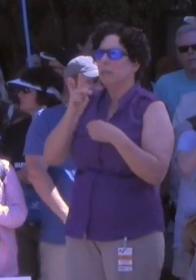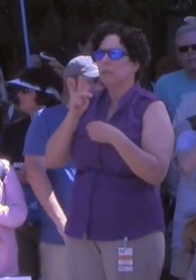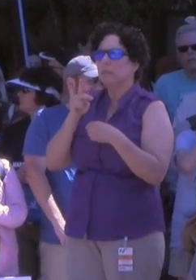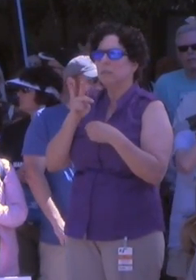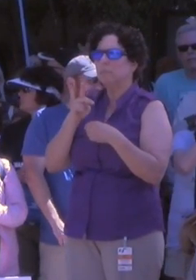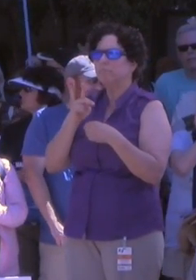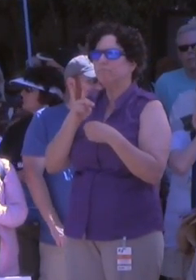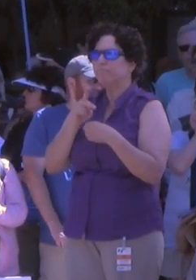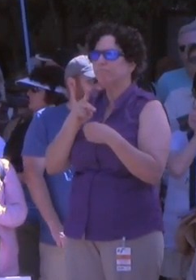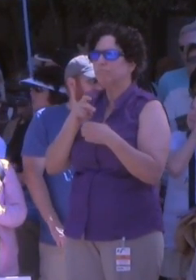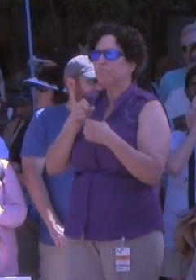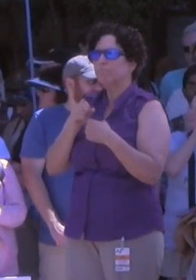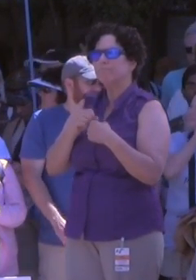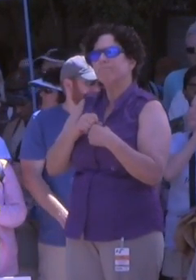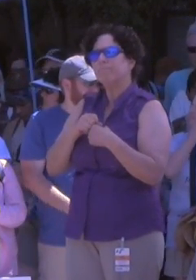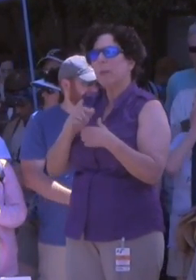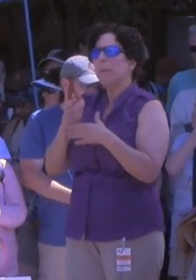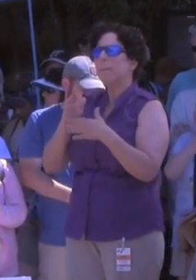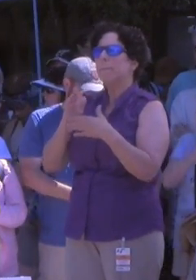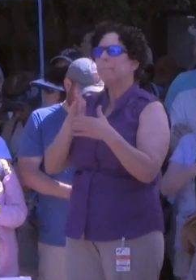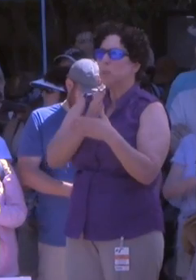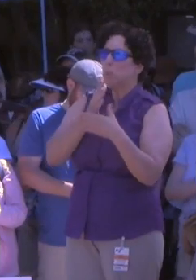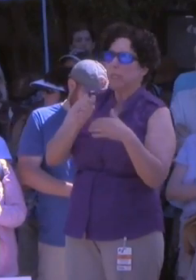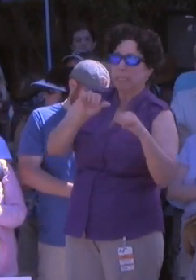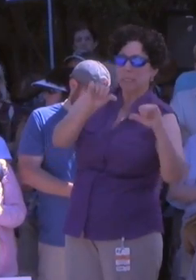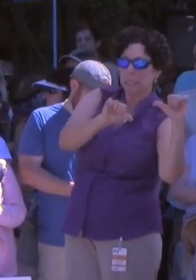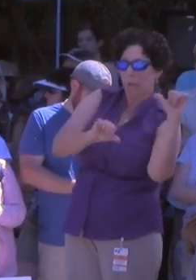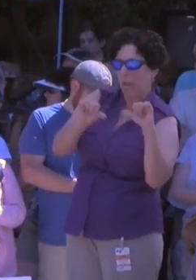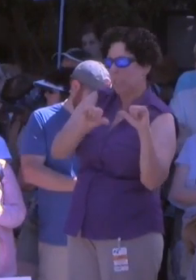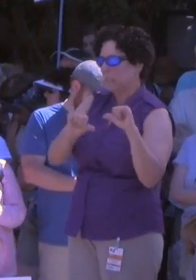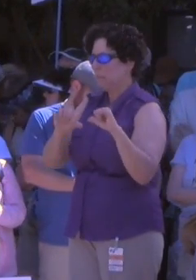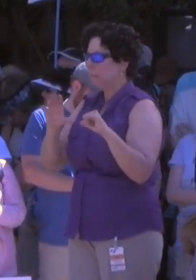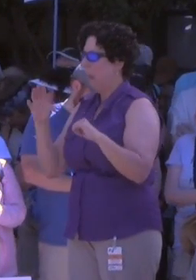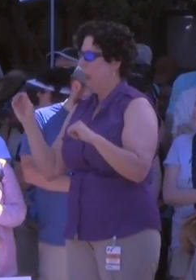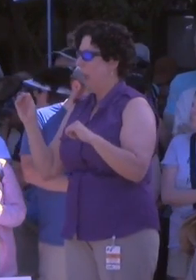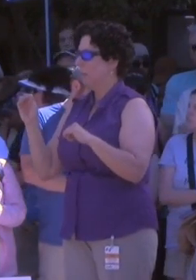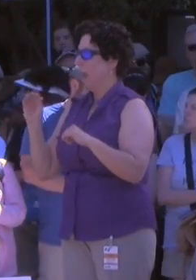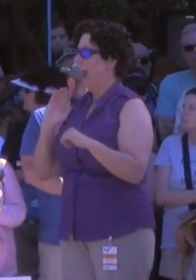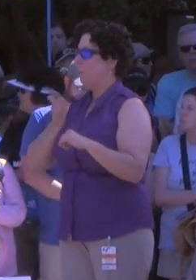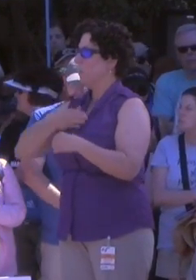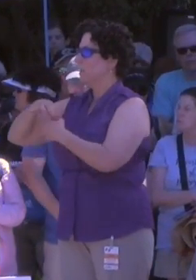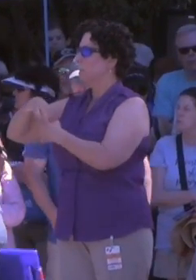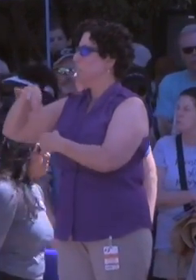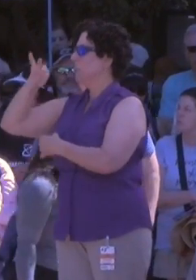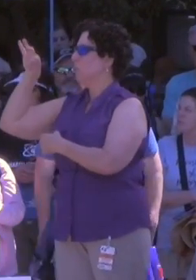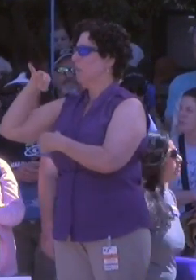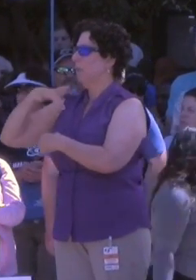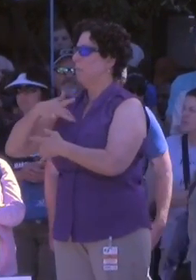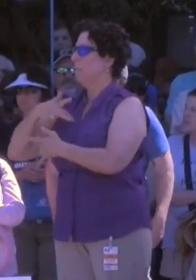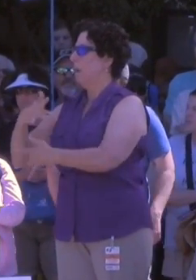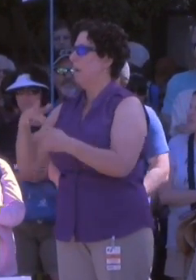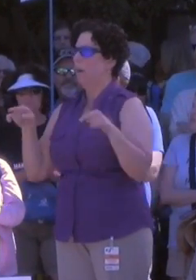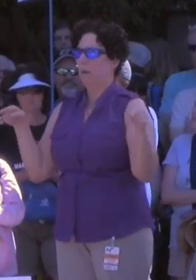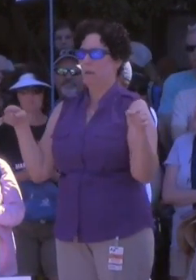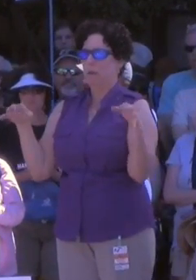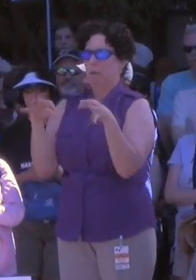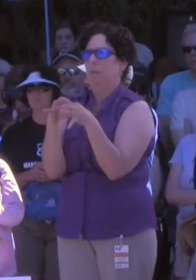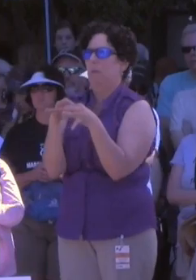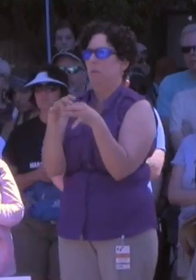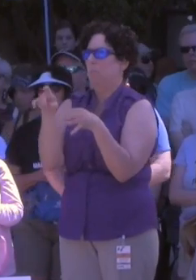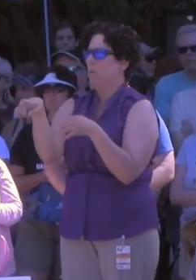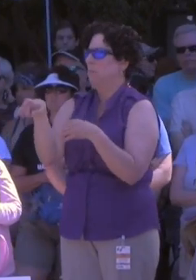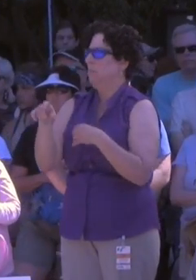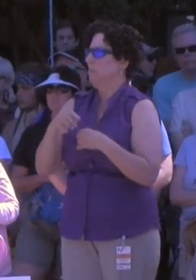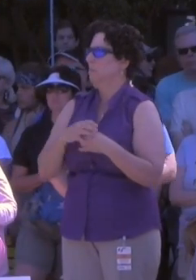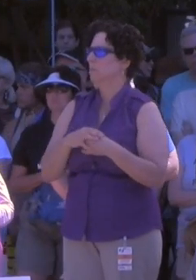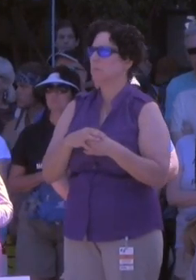and between science and what can be seen as our more spiritual nature. So I'll end my